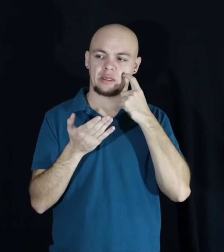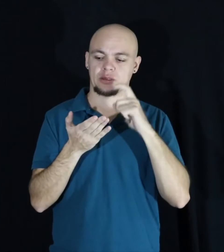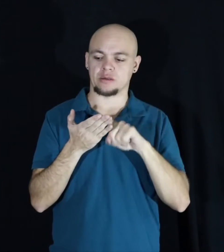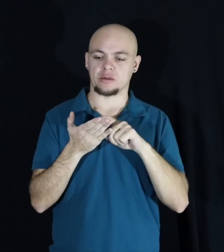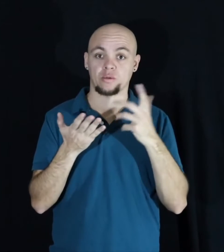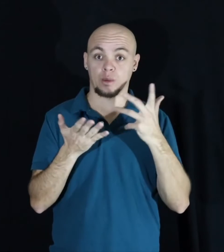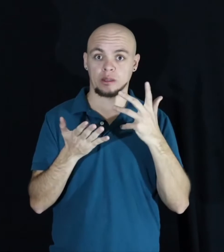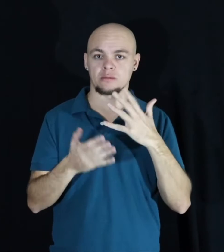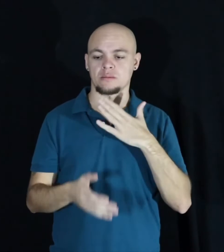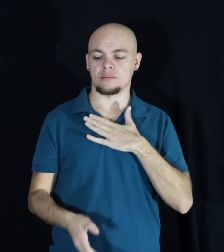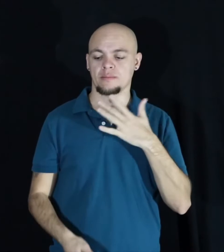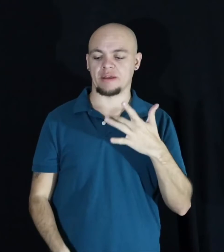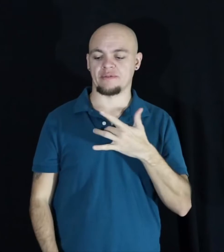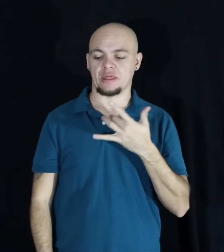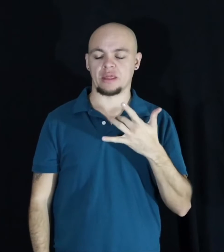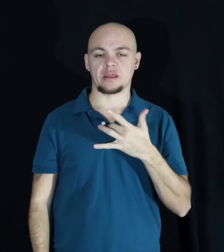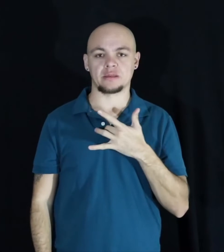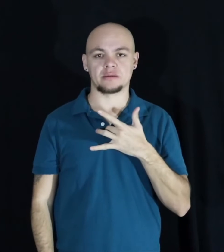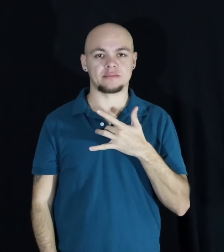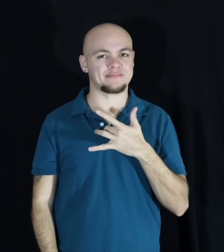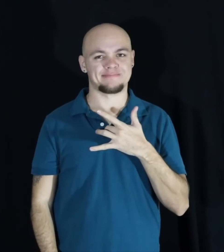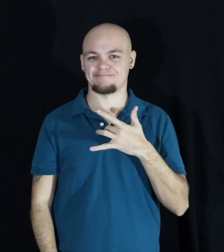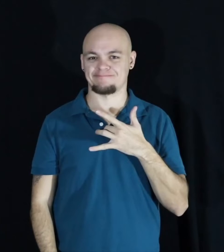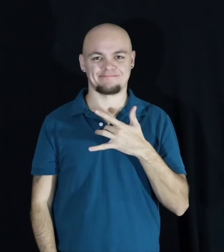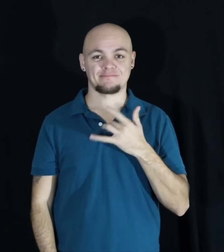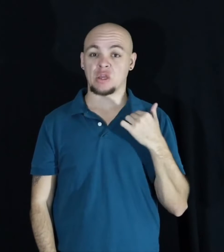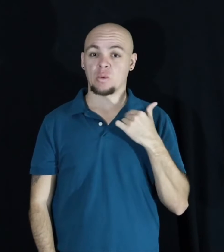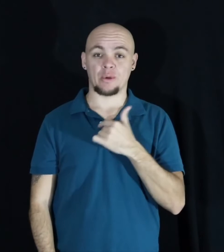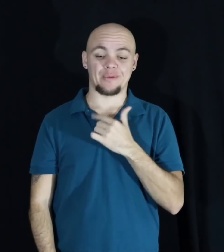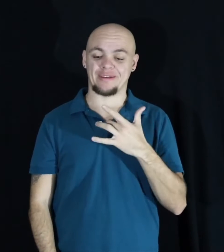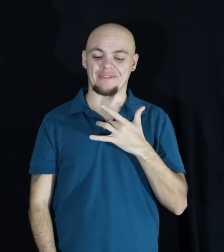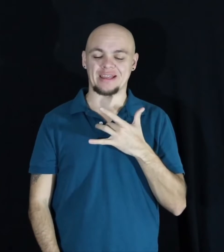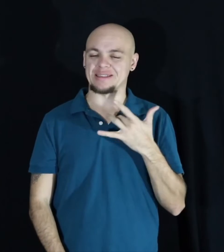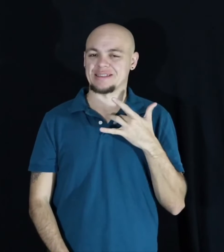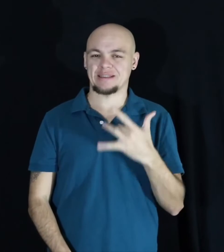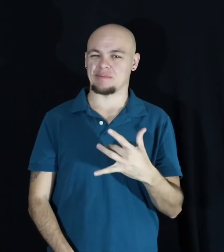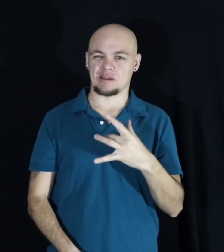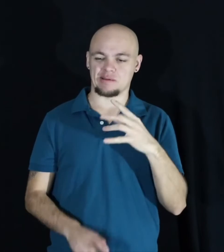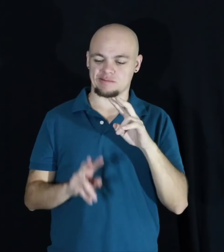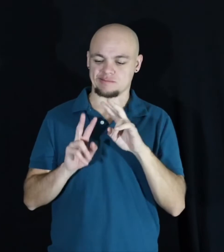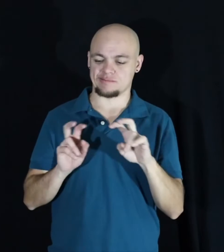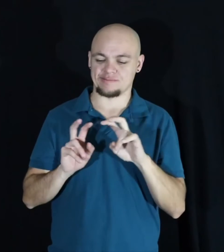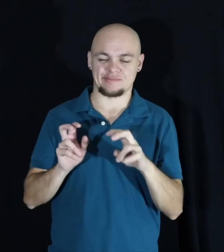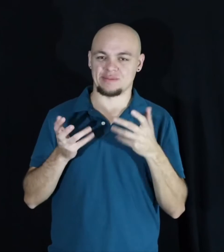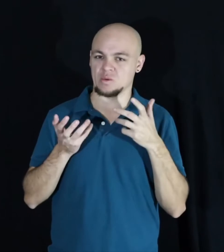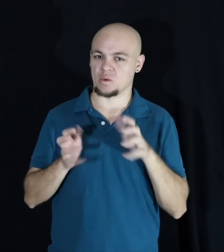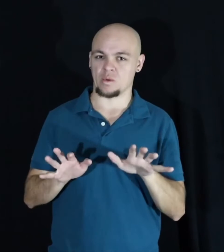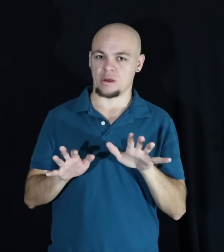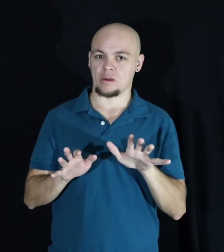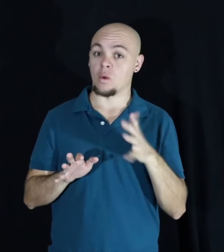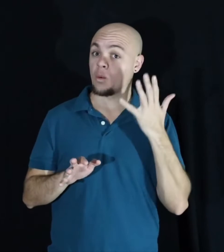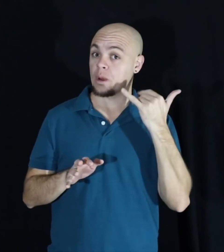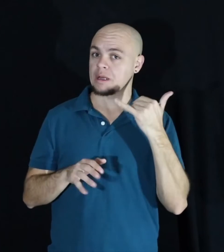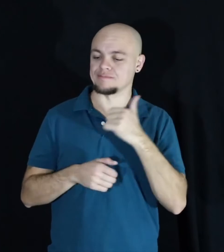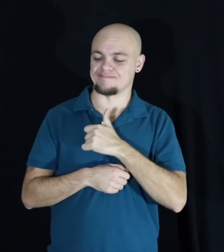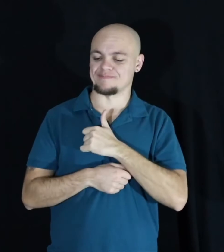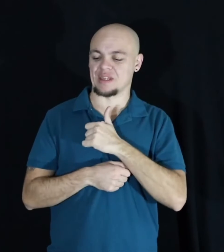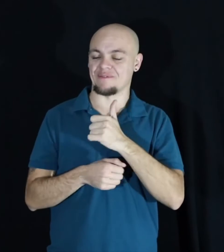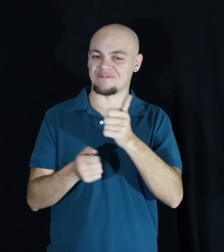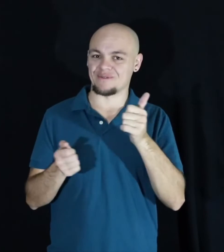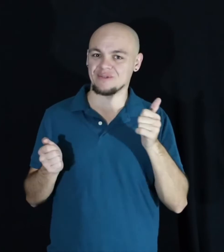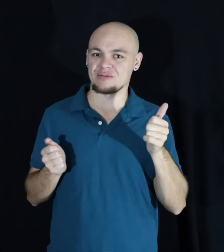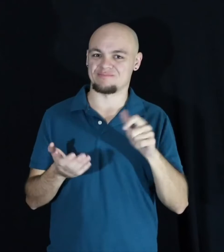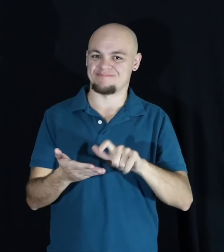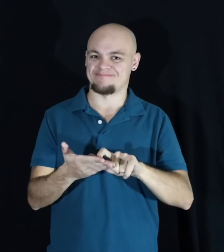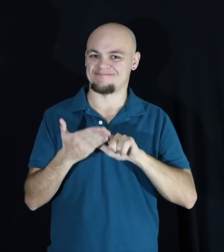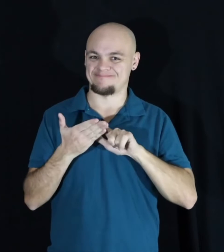feeling. Most of us don't like to acknowledge how we feel because it requires us to be vulnerable, and nobody wants to do that, right?